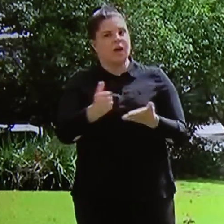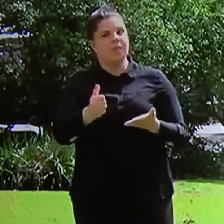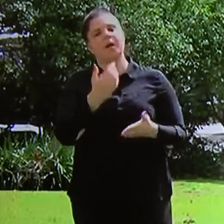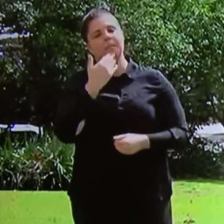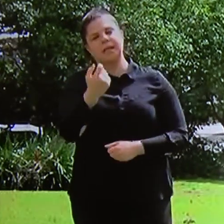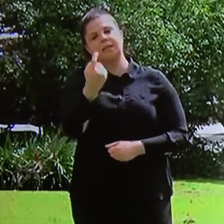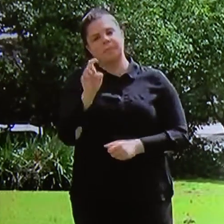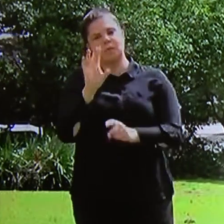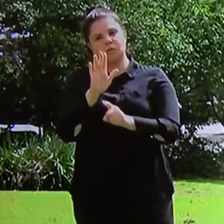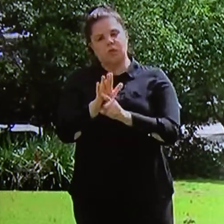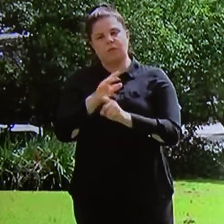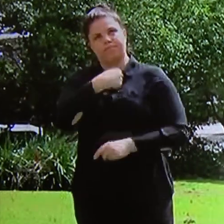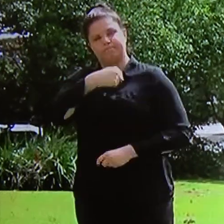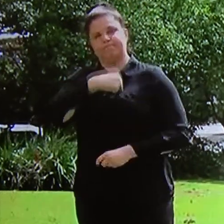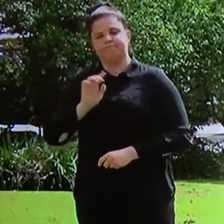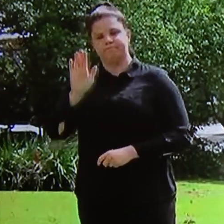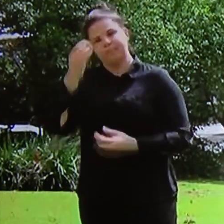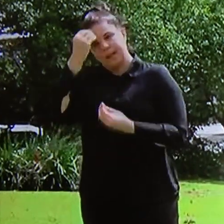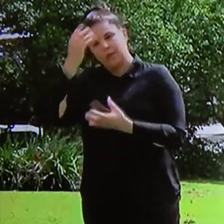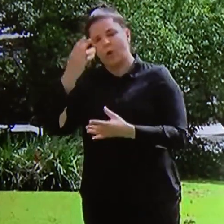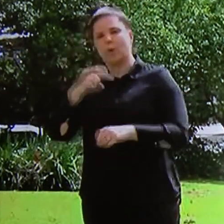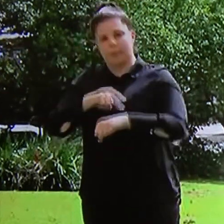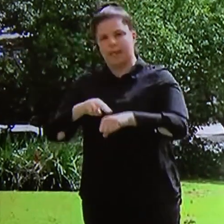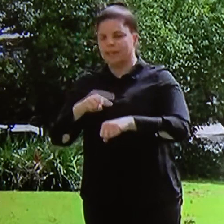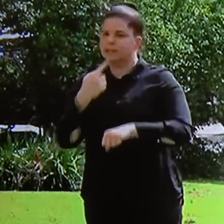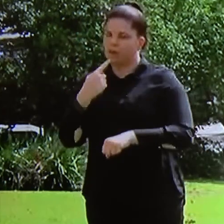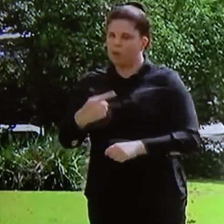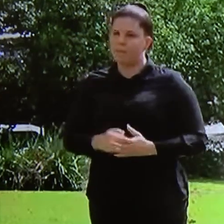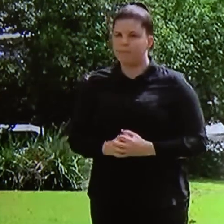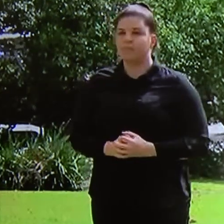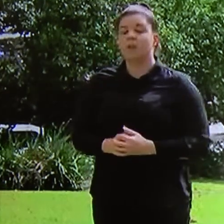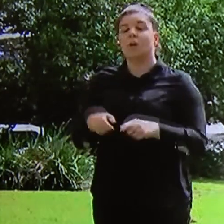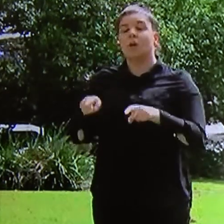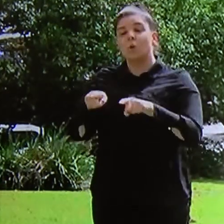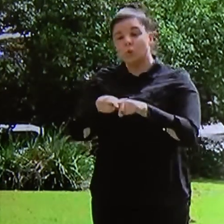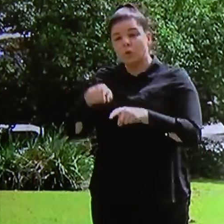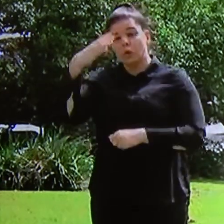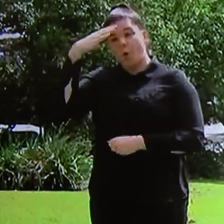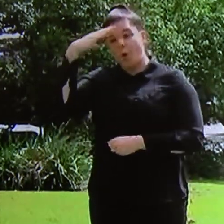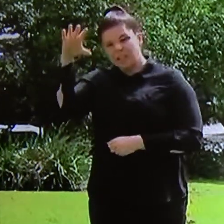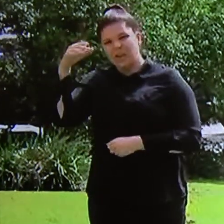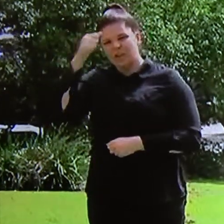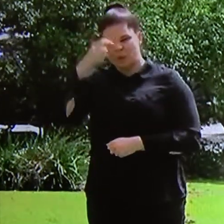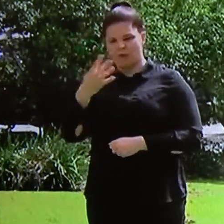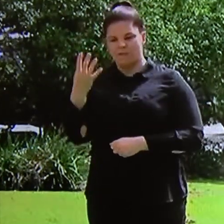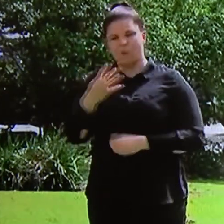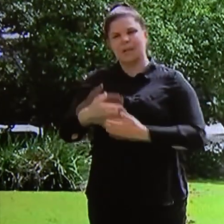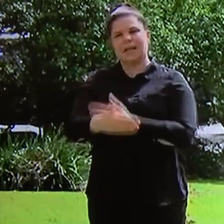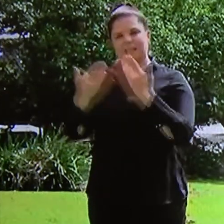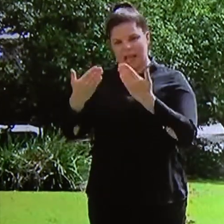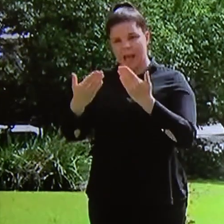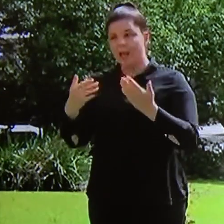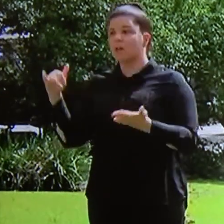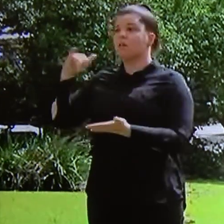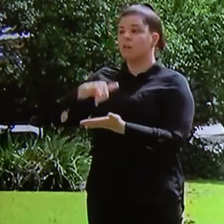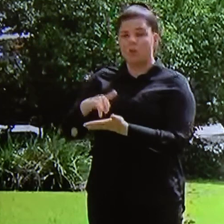matter out. Police also continue with their operation of repatriation from hotels in Sydney. That's the 14-day